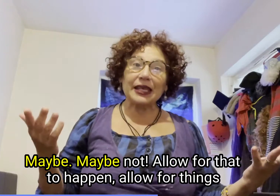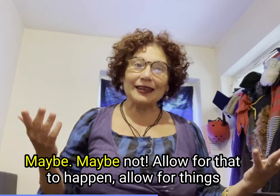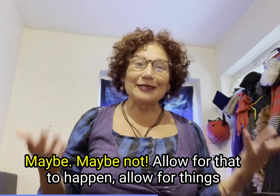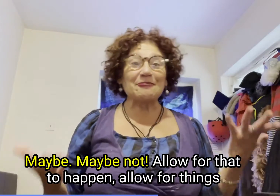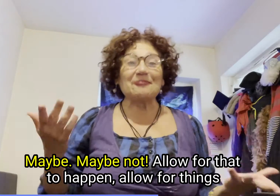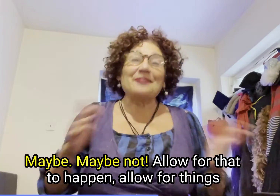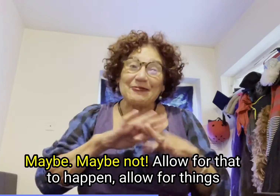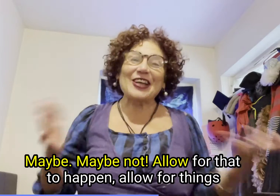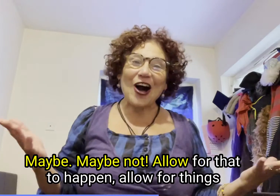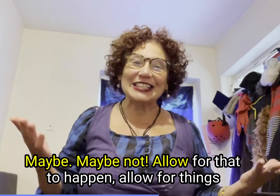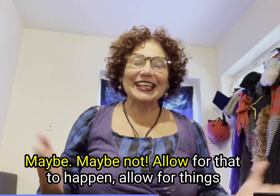Maybe, maybe not.